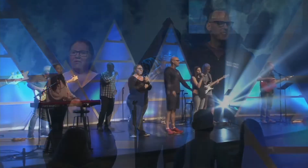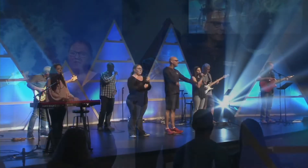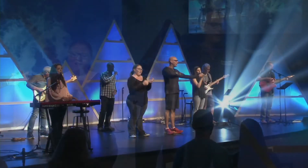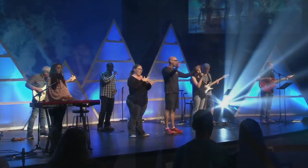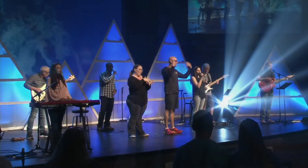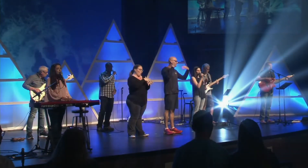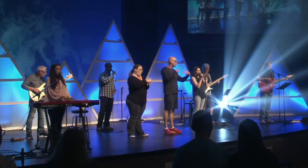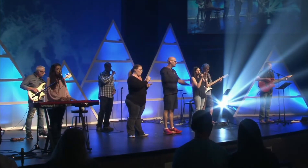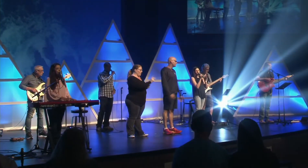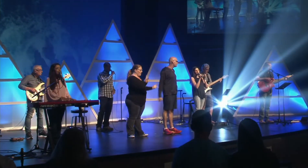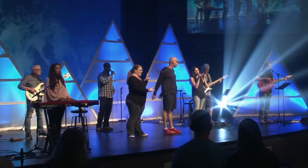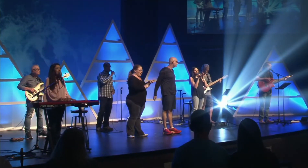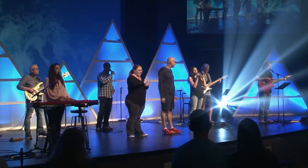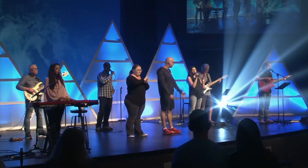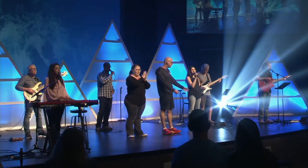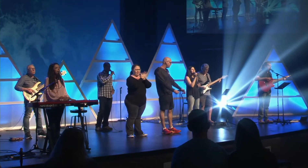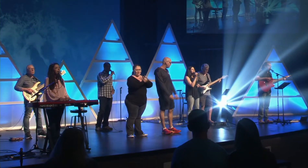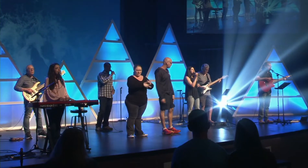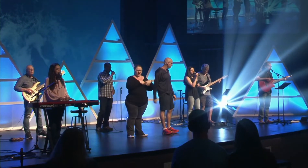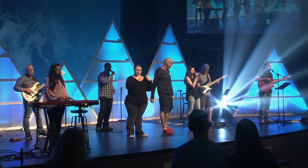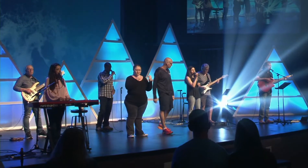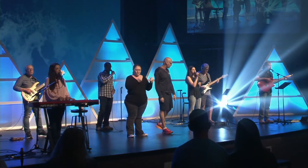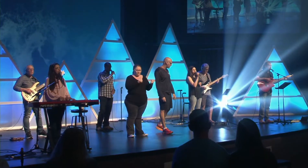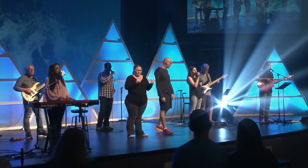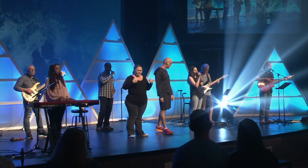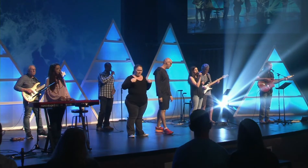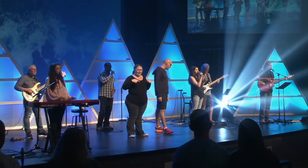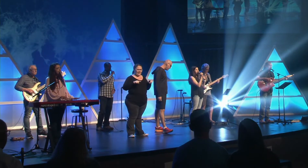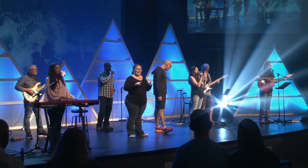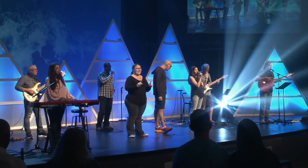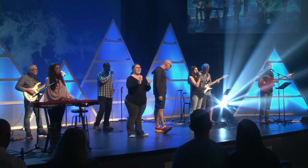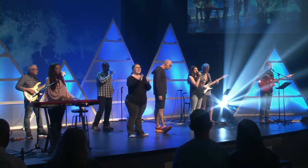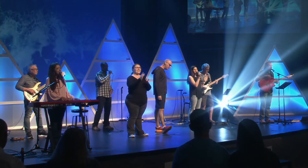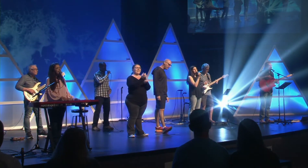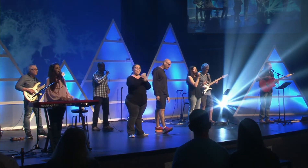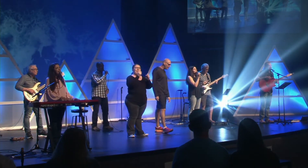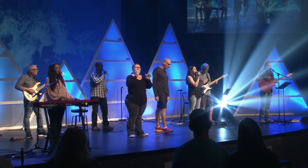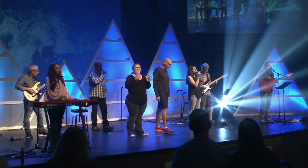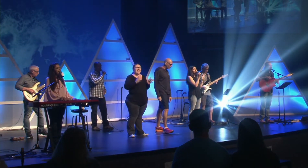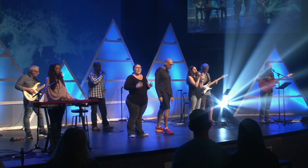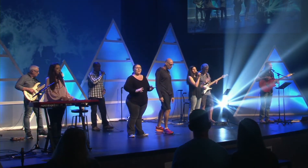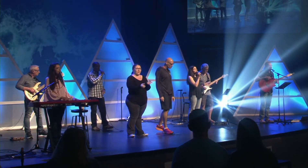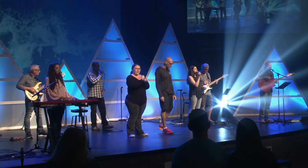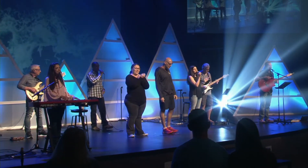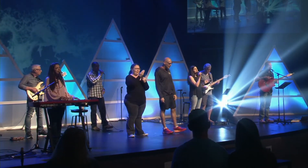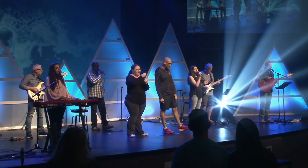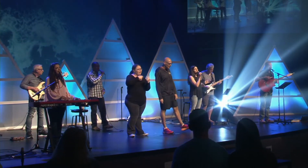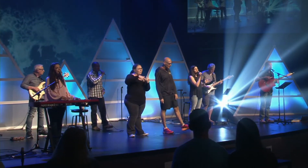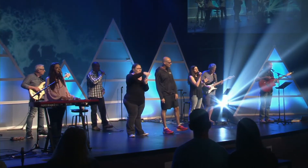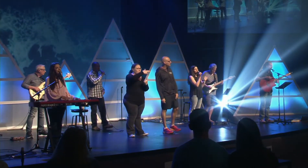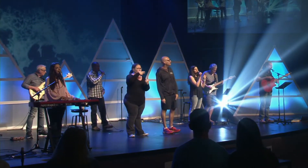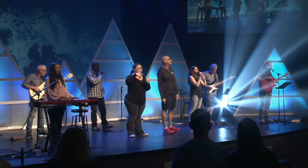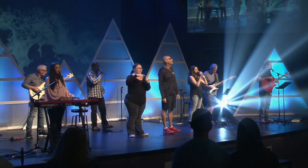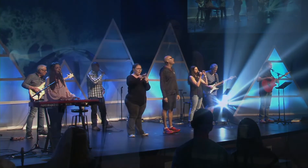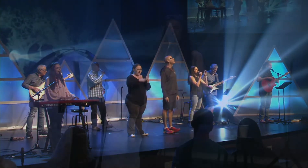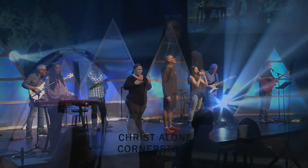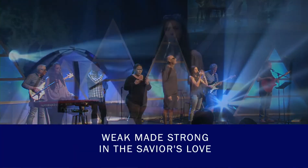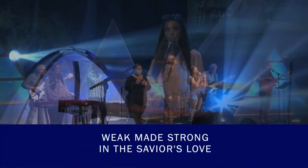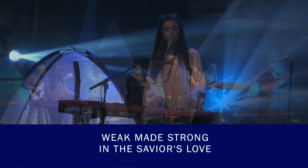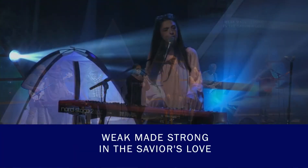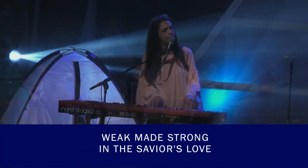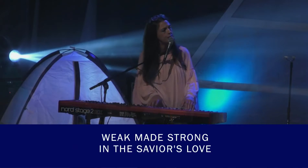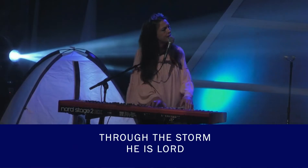cornerstone. Sing that with us. Weak made strong in the Savior's